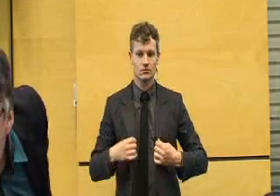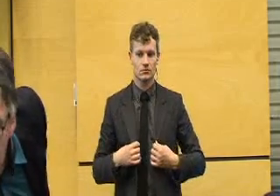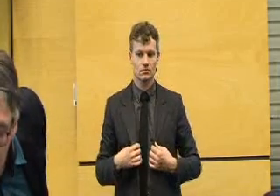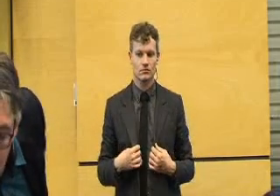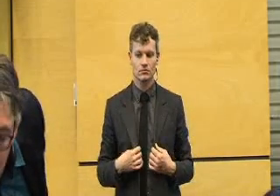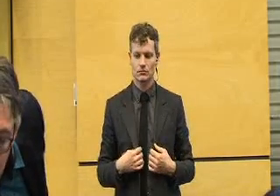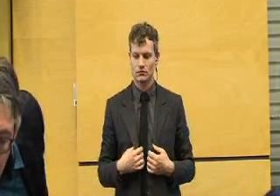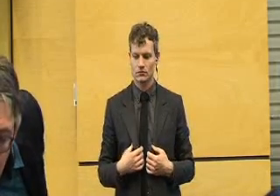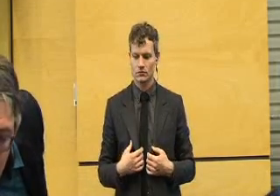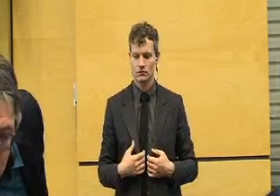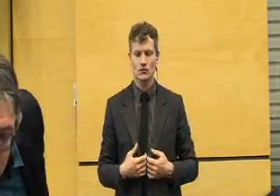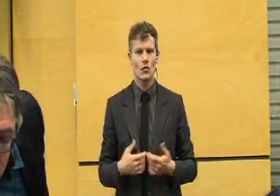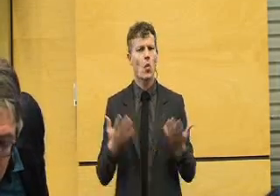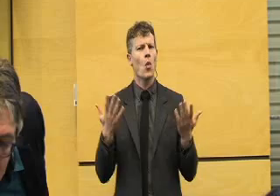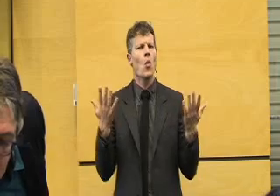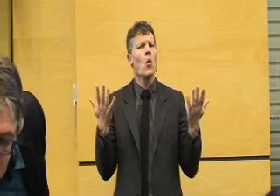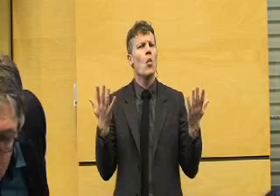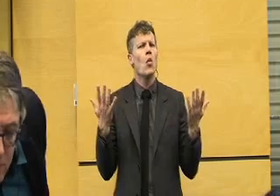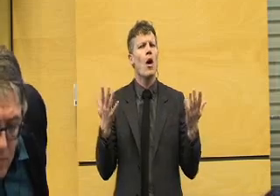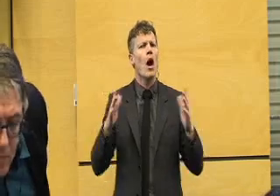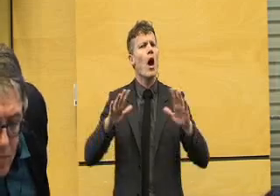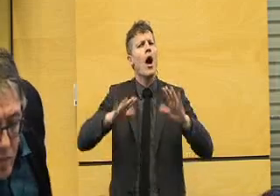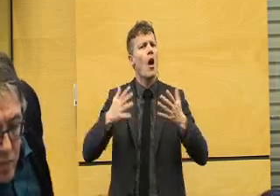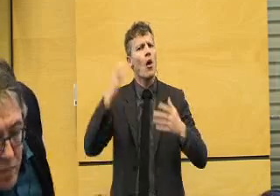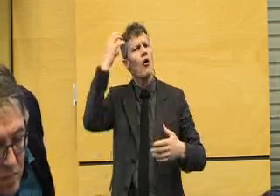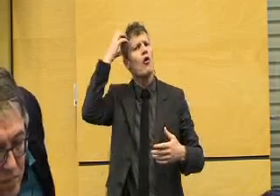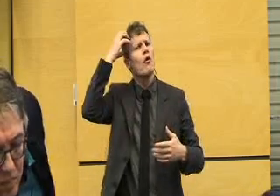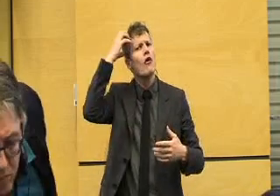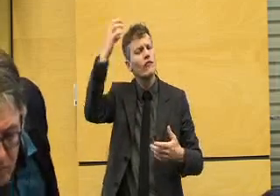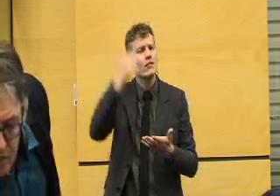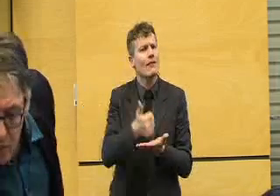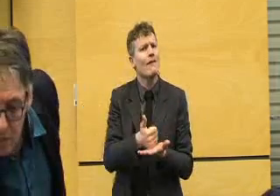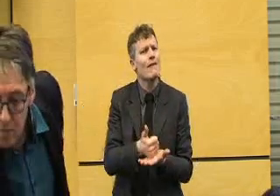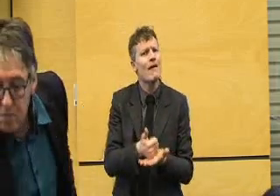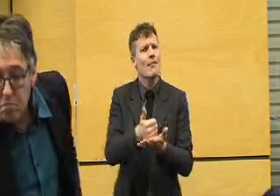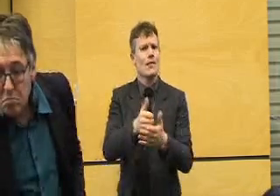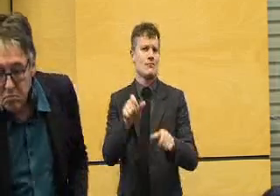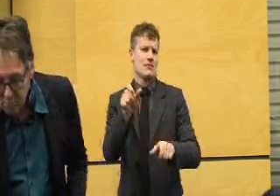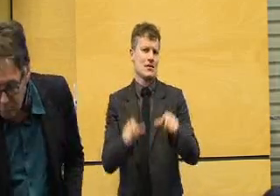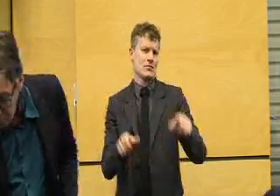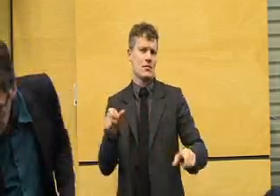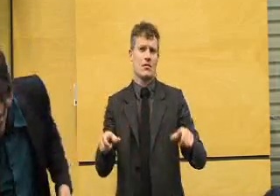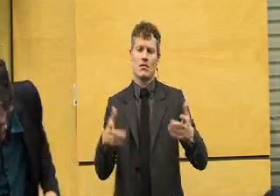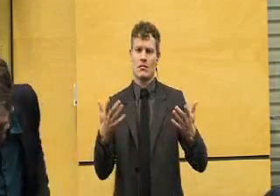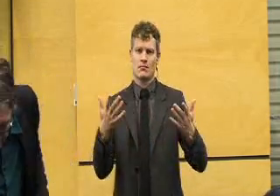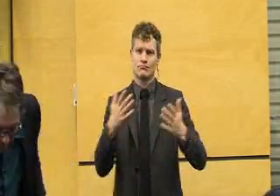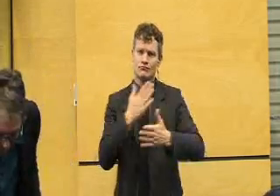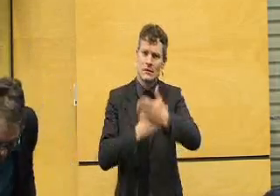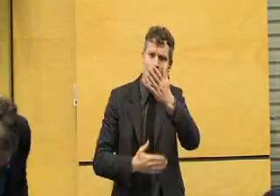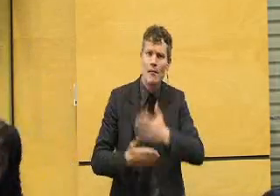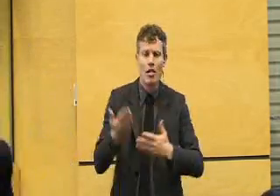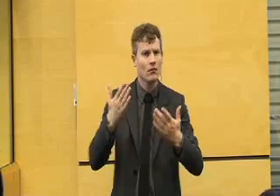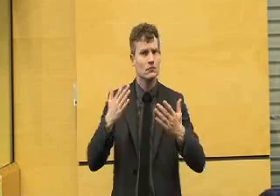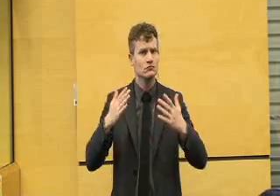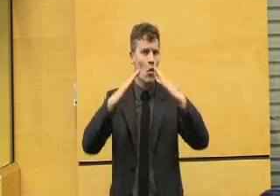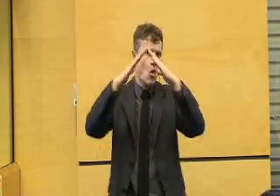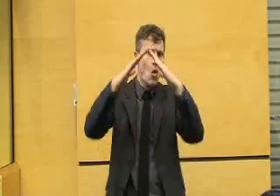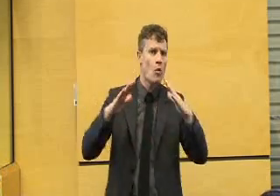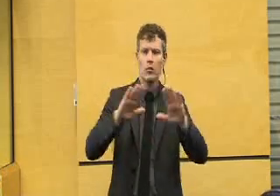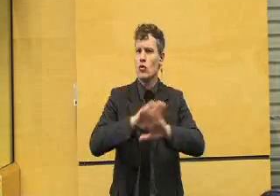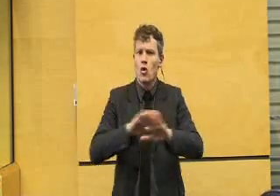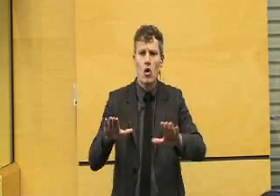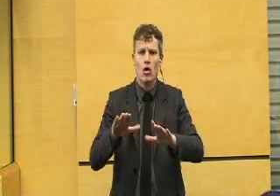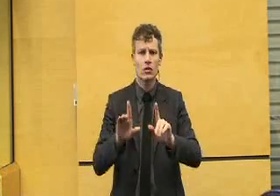put in place to ensure that persons with disabilities in rural areas in Thailand do receive access